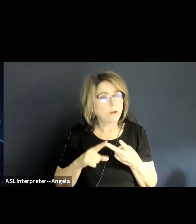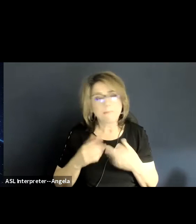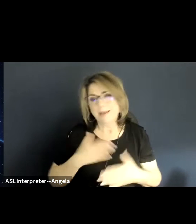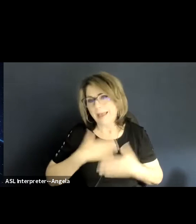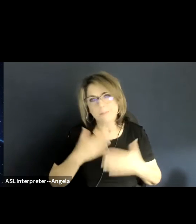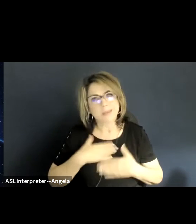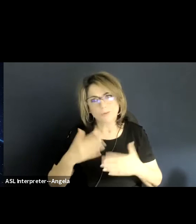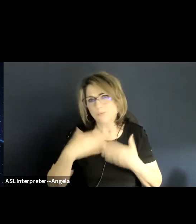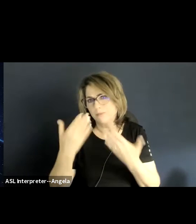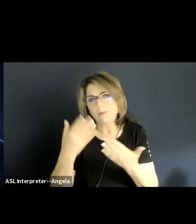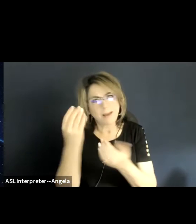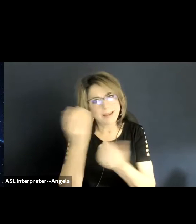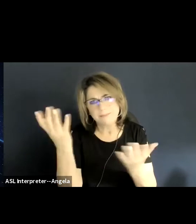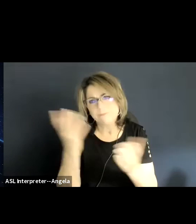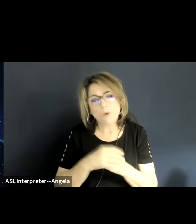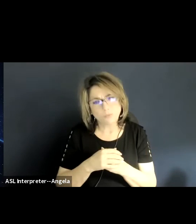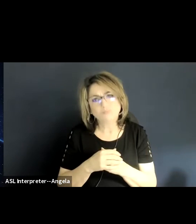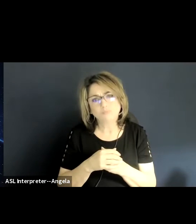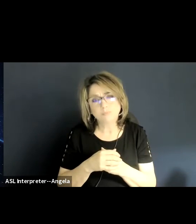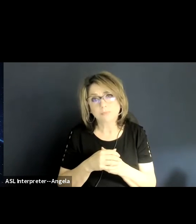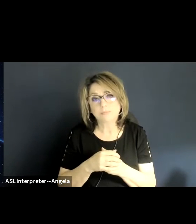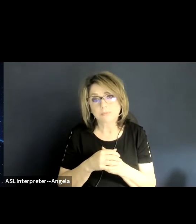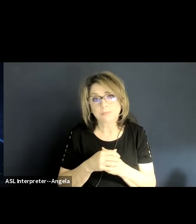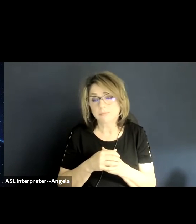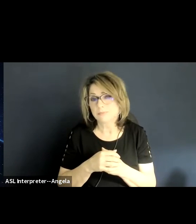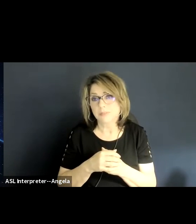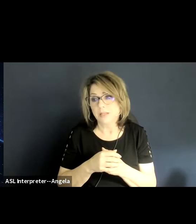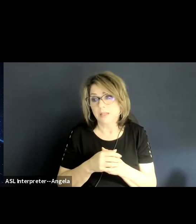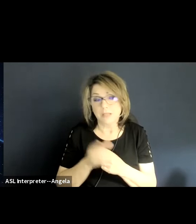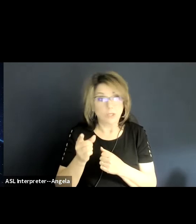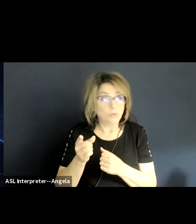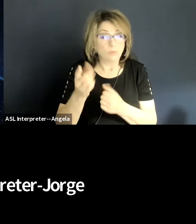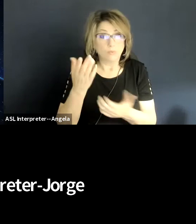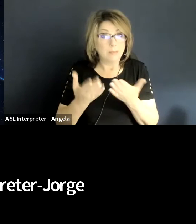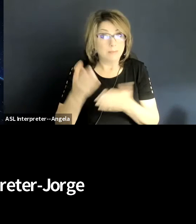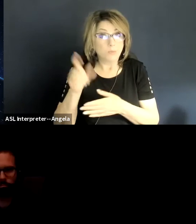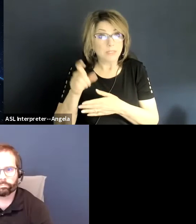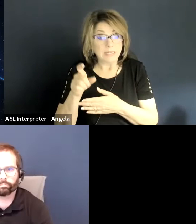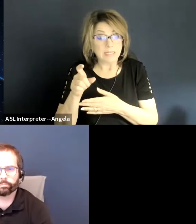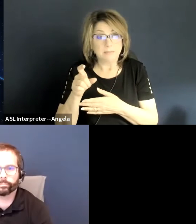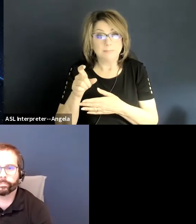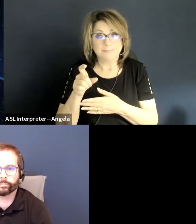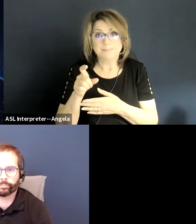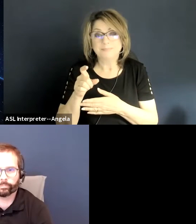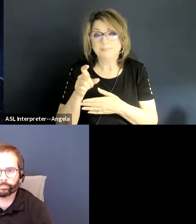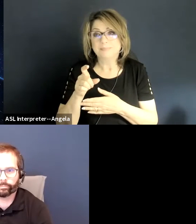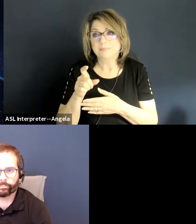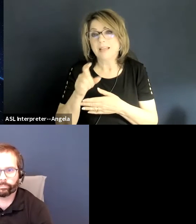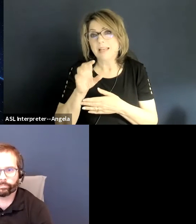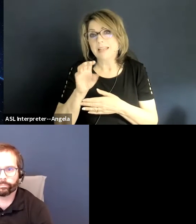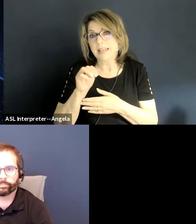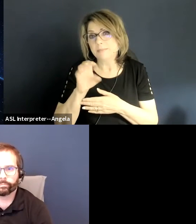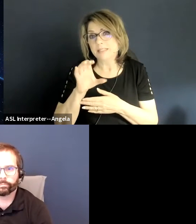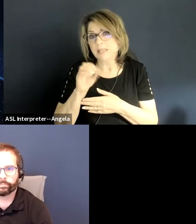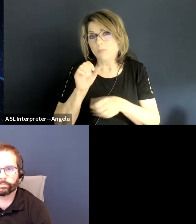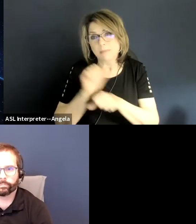any additional information that that you might need as an MCO might be working